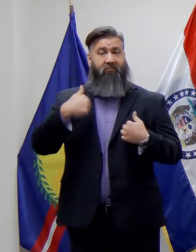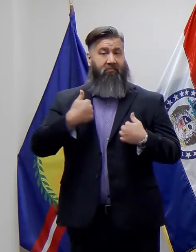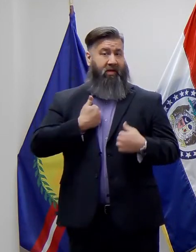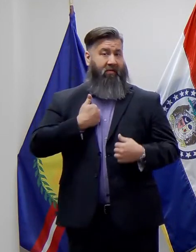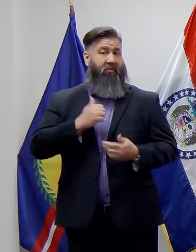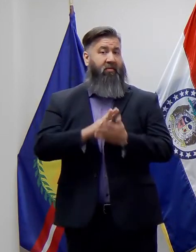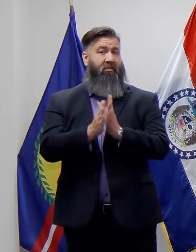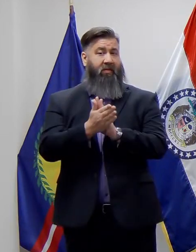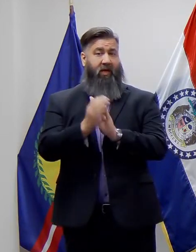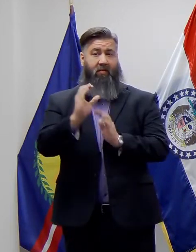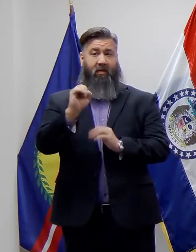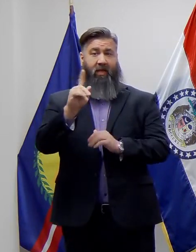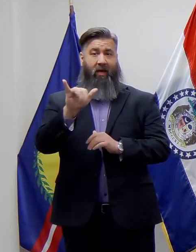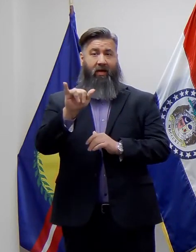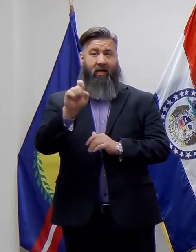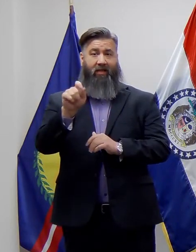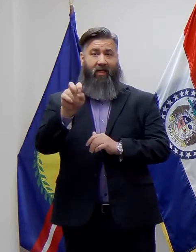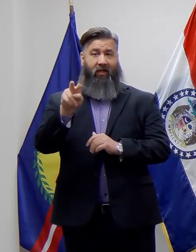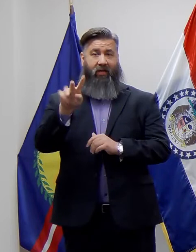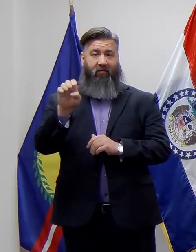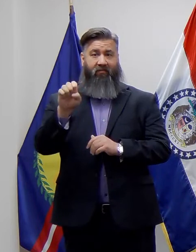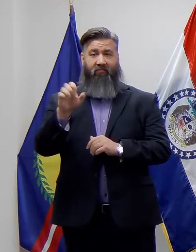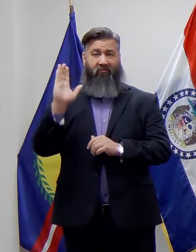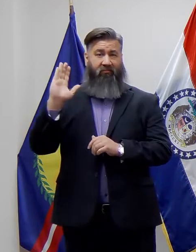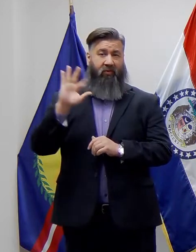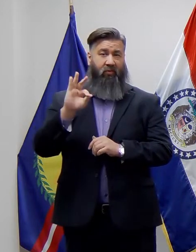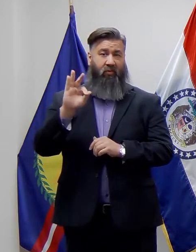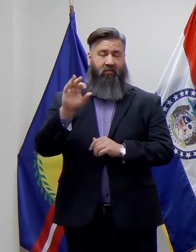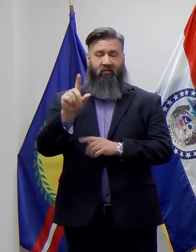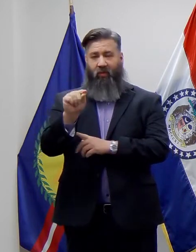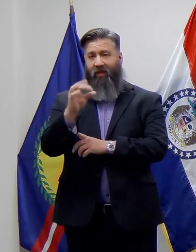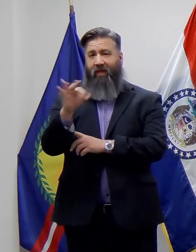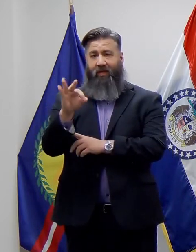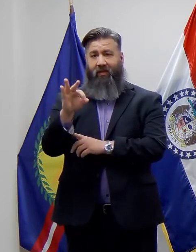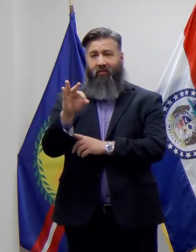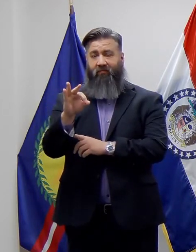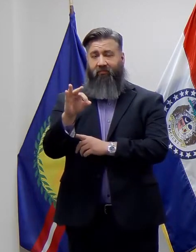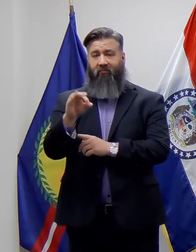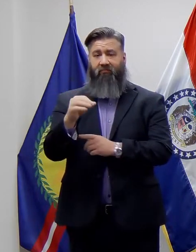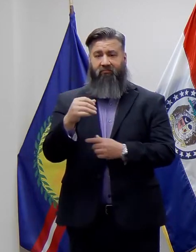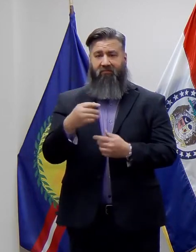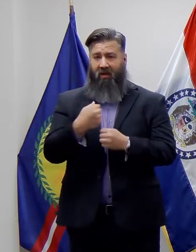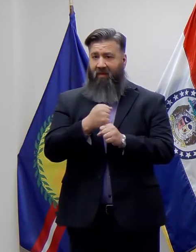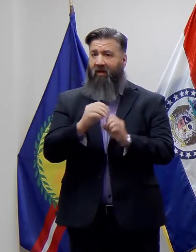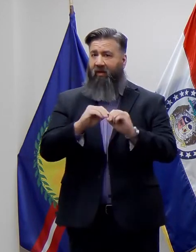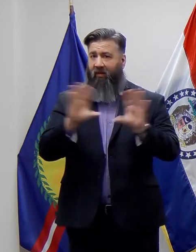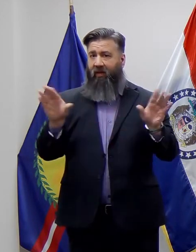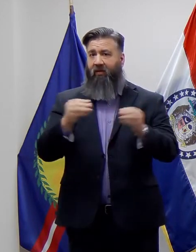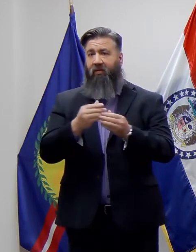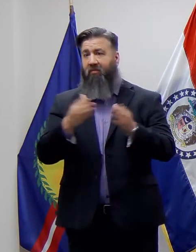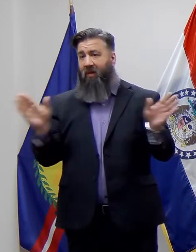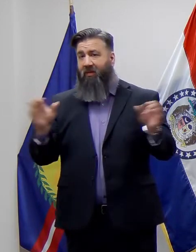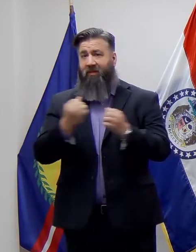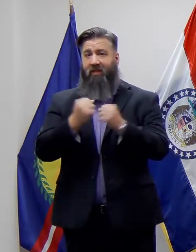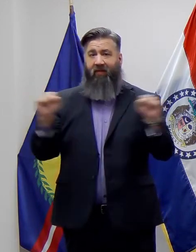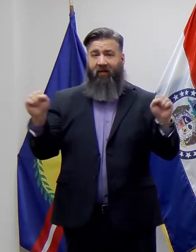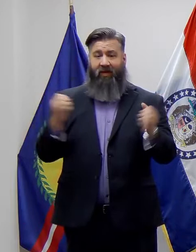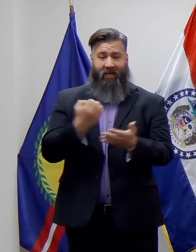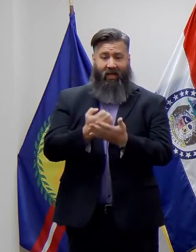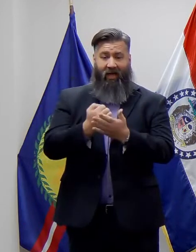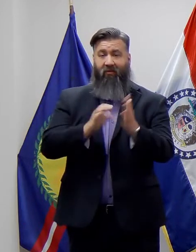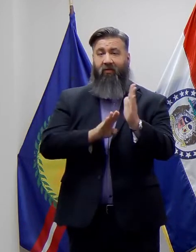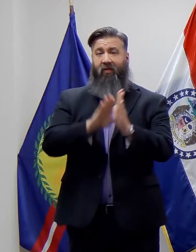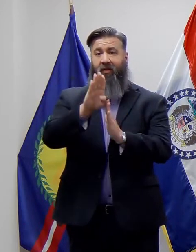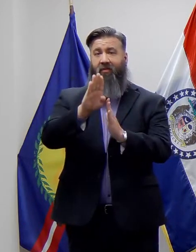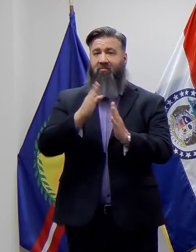county executive in 2019, I made it clear that public safety, along with public health and economic development, would be